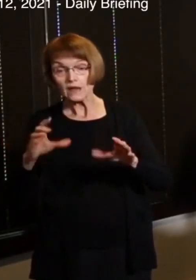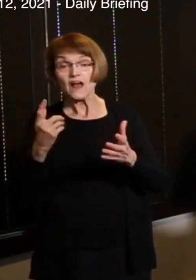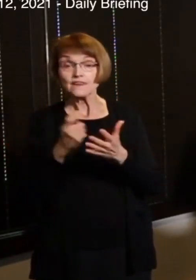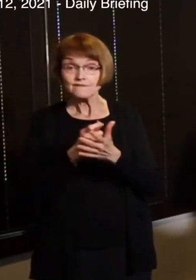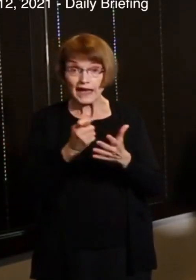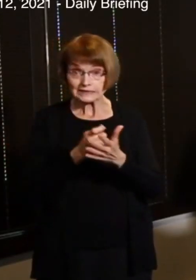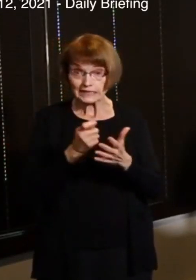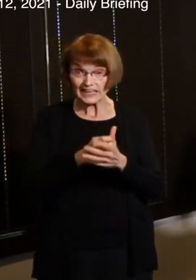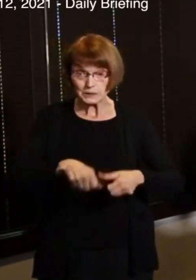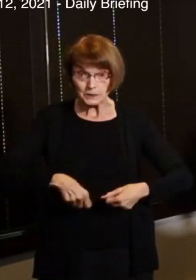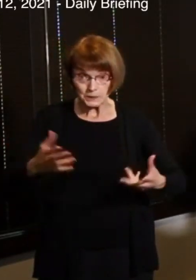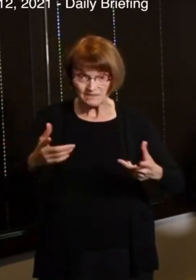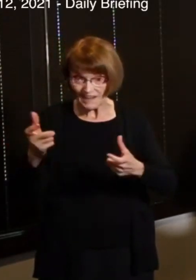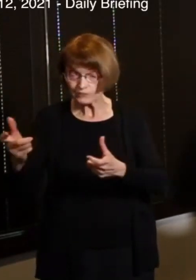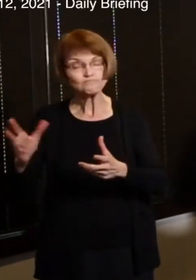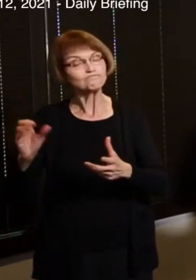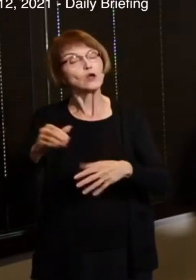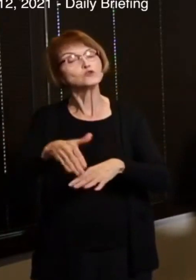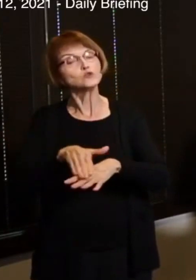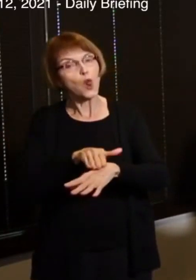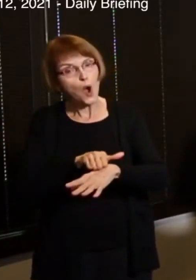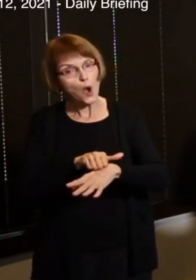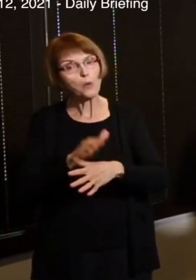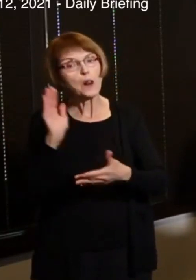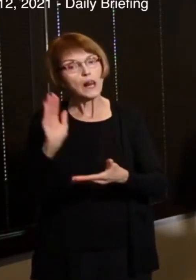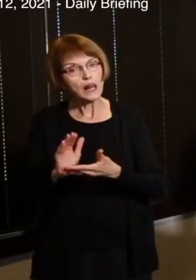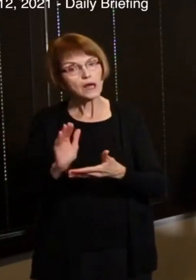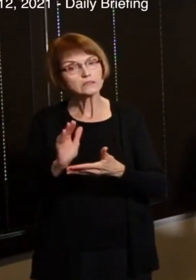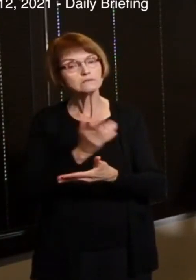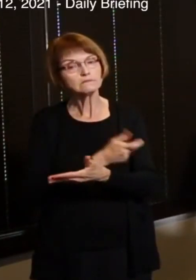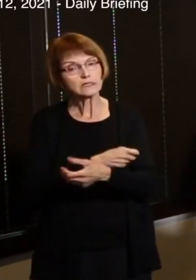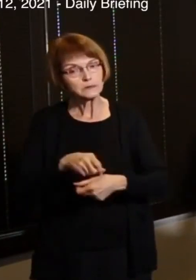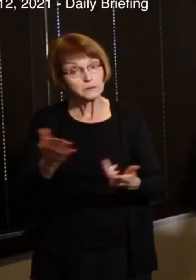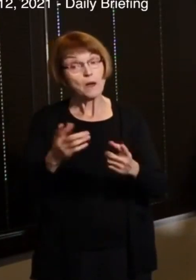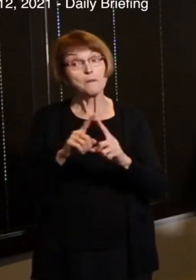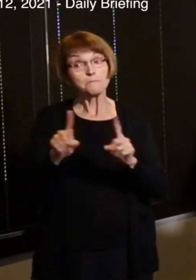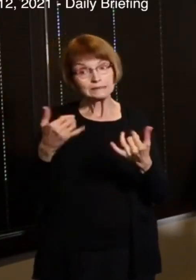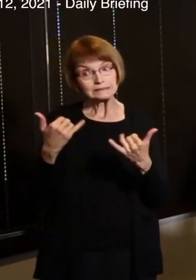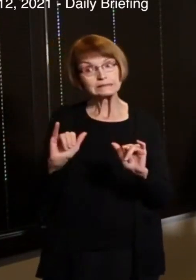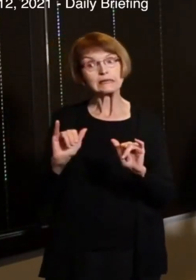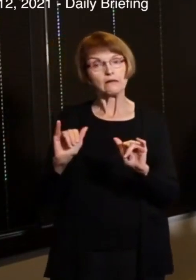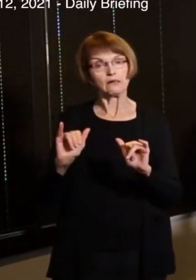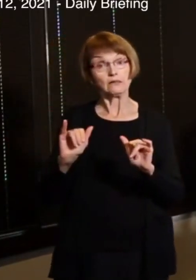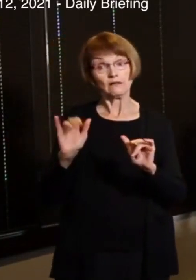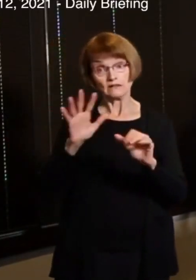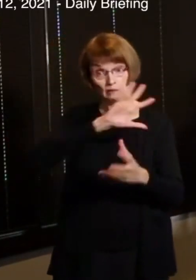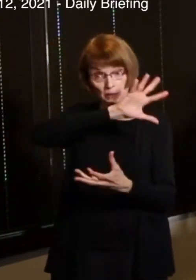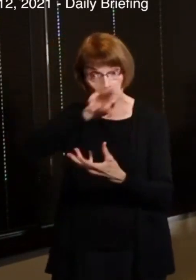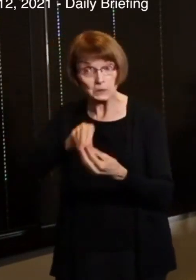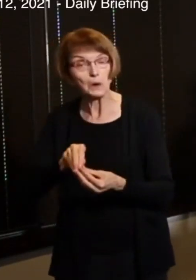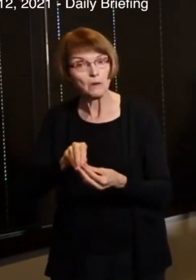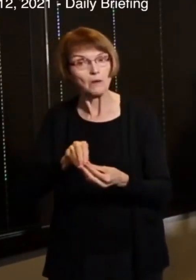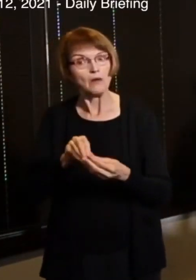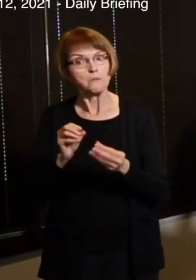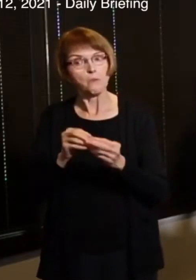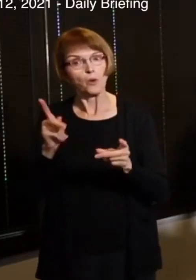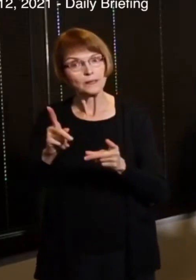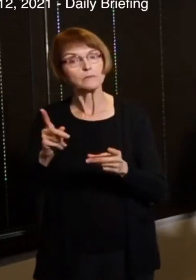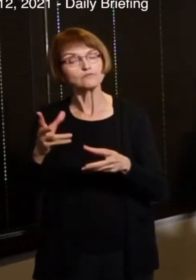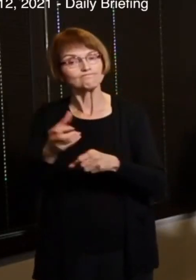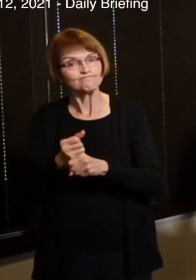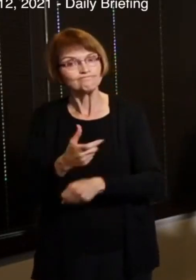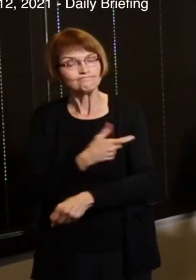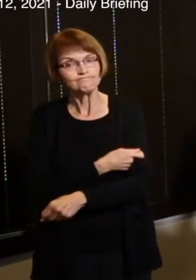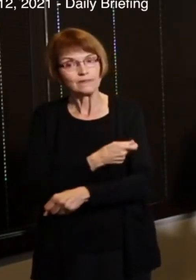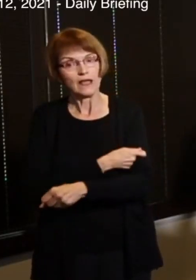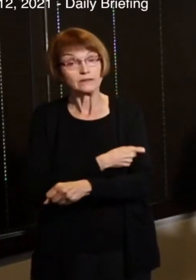are continuing to rise across the region. It's also really exciting that we're going to be able to offer vaccinations to more of the community